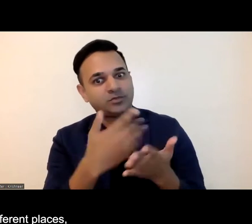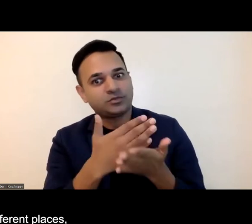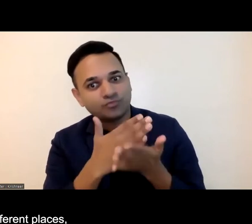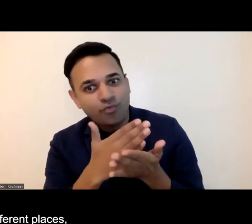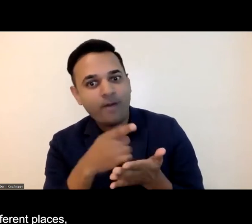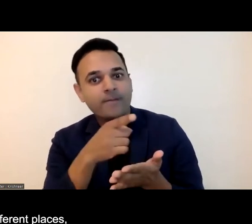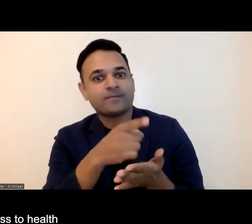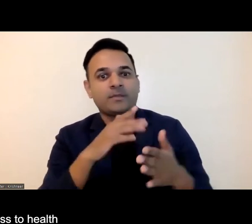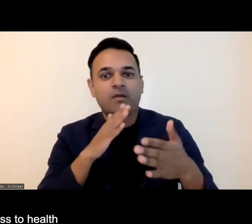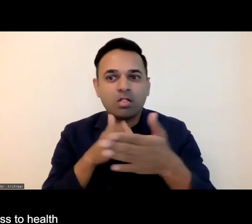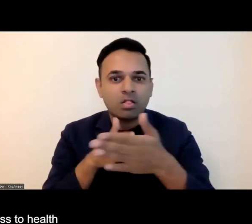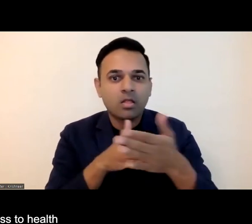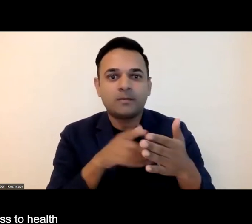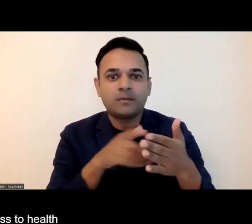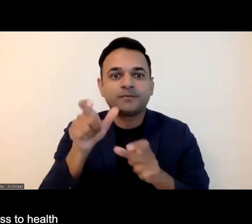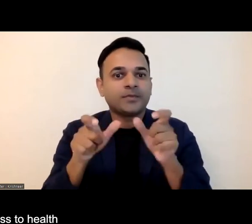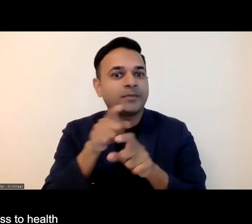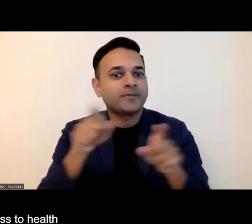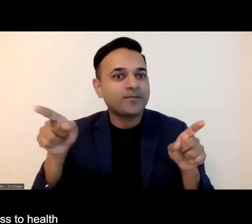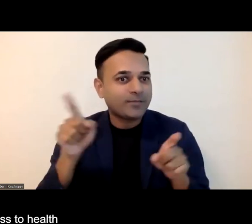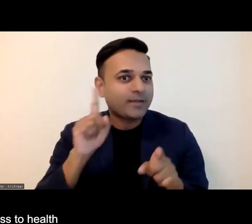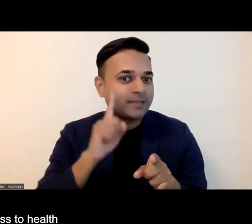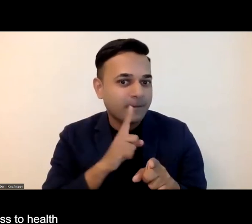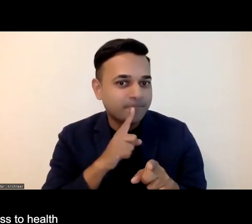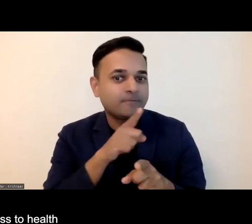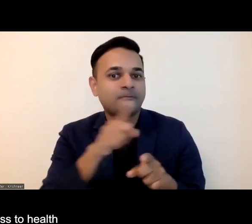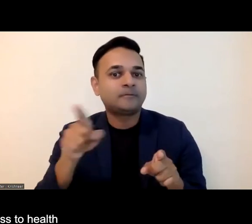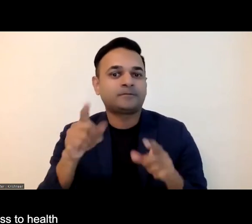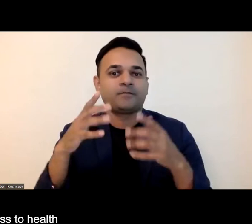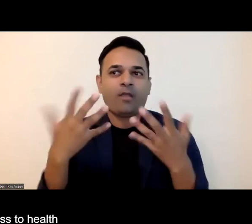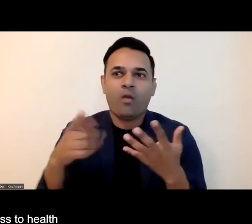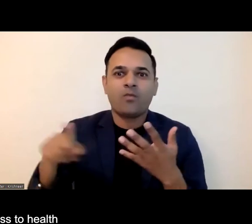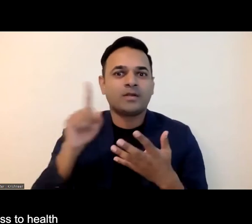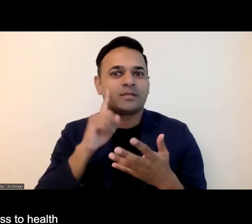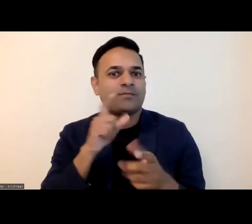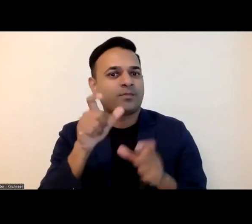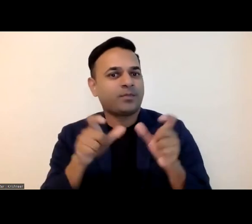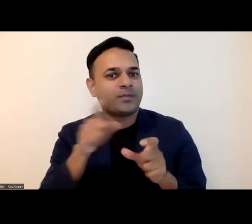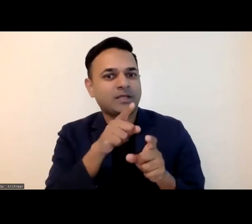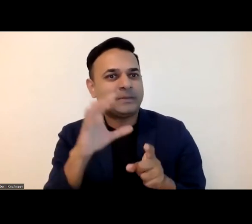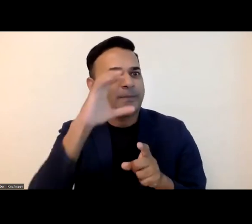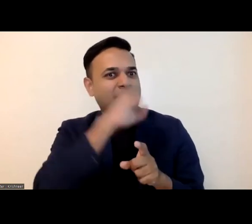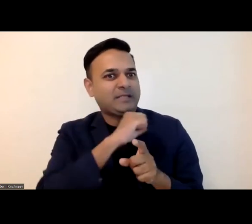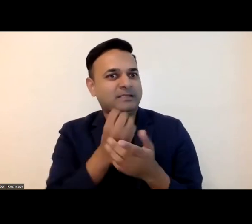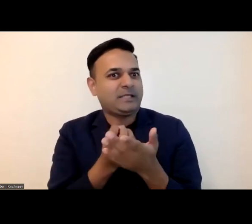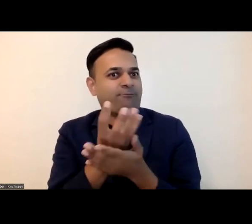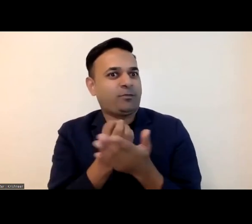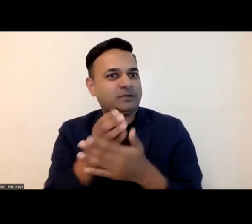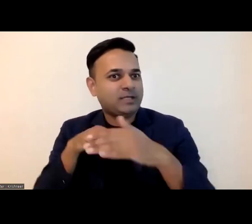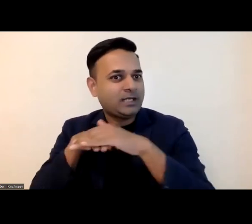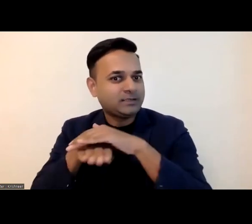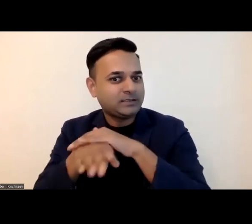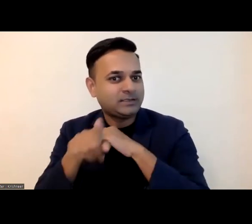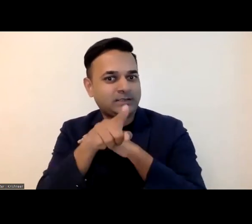For example, hospitals. I think having access to health services is a very basic and fundamental human right.